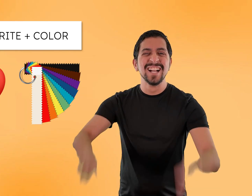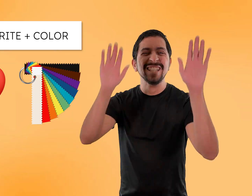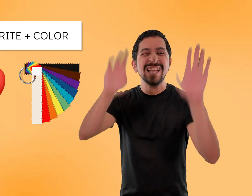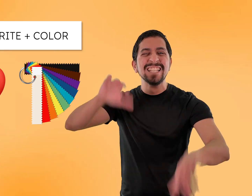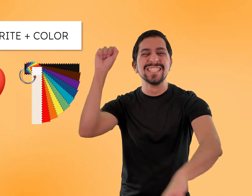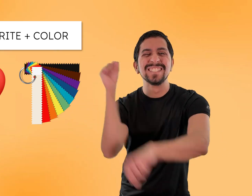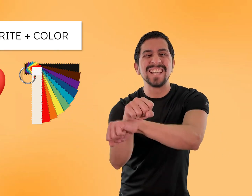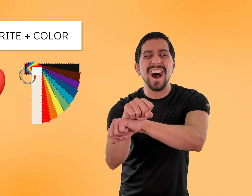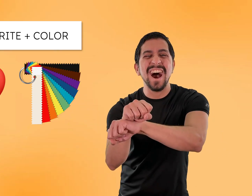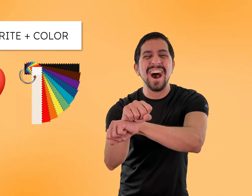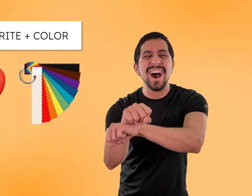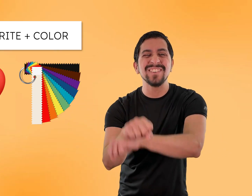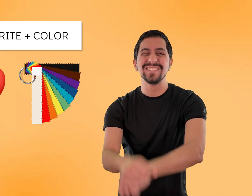Great job!